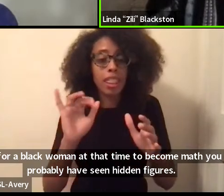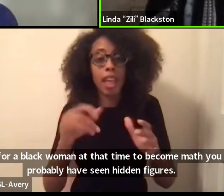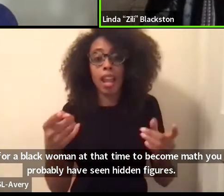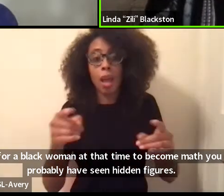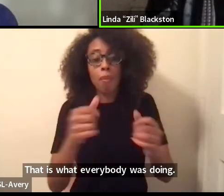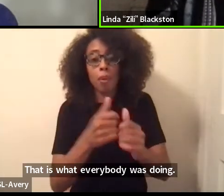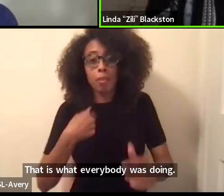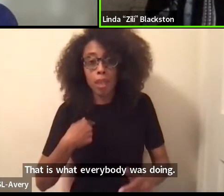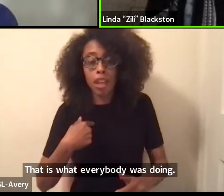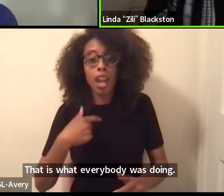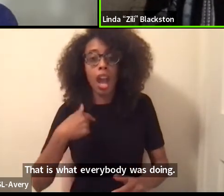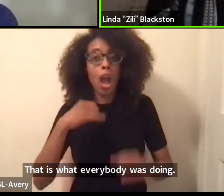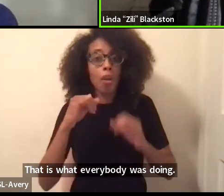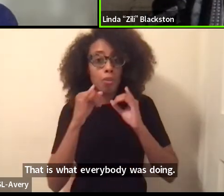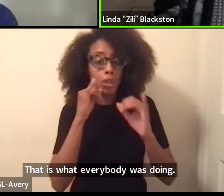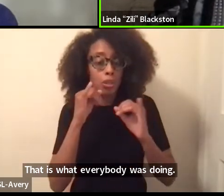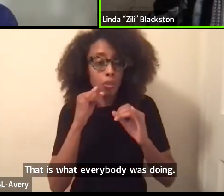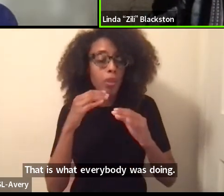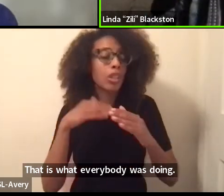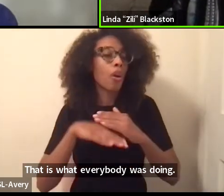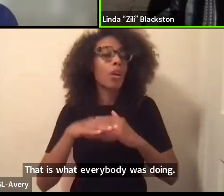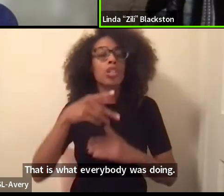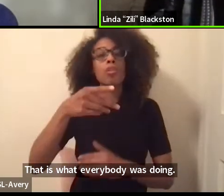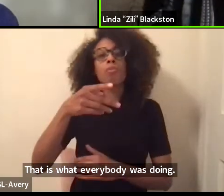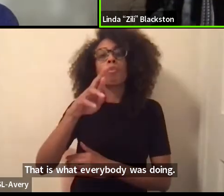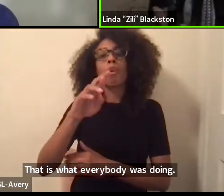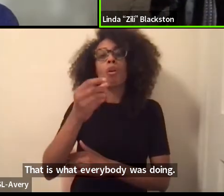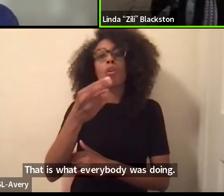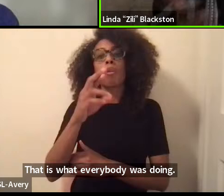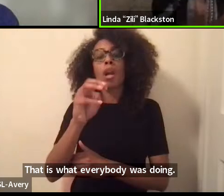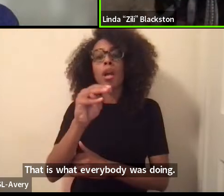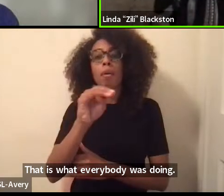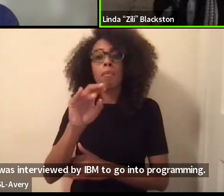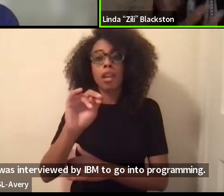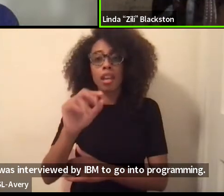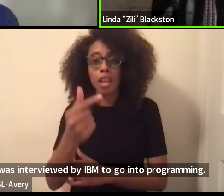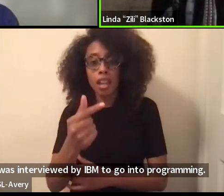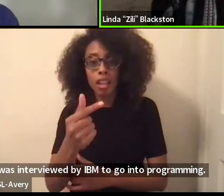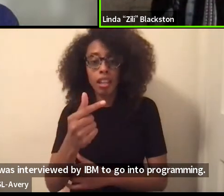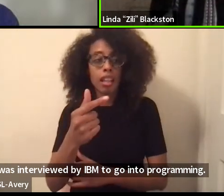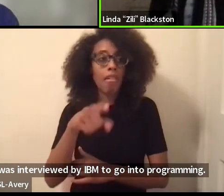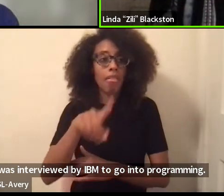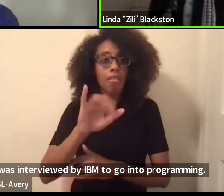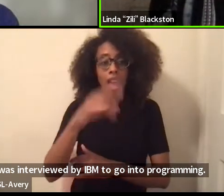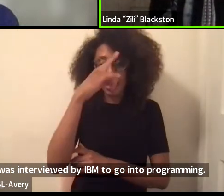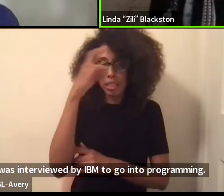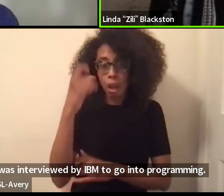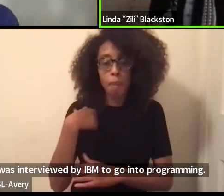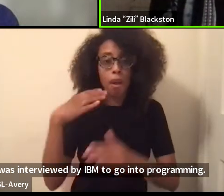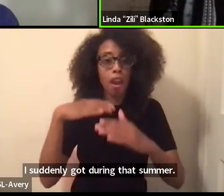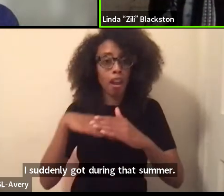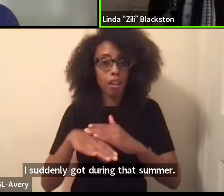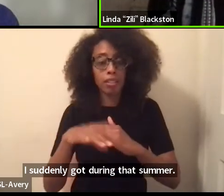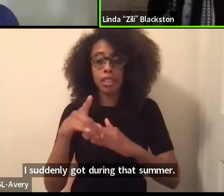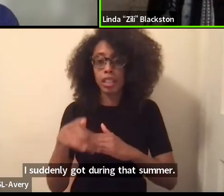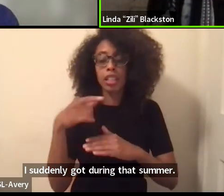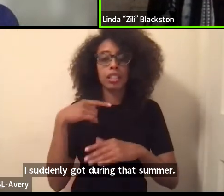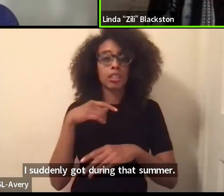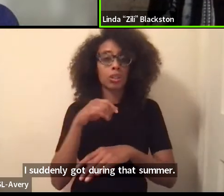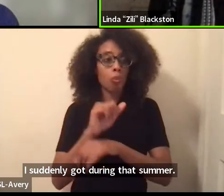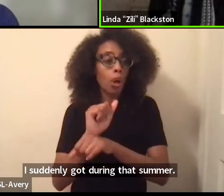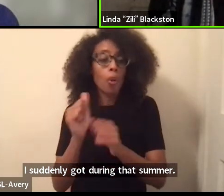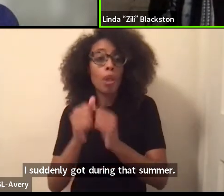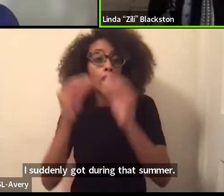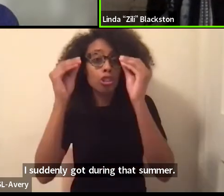by IBM to go into programming and things like that. Well, I got during that summer, I got into working with